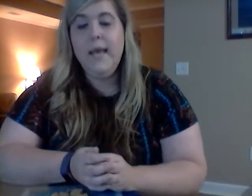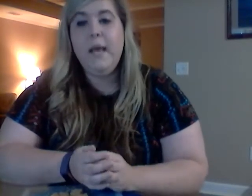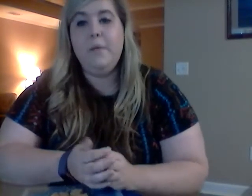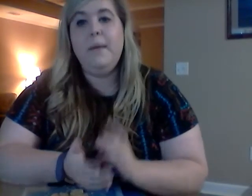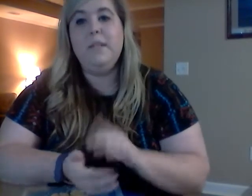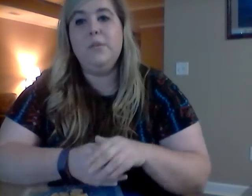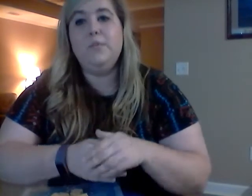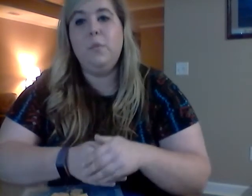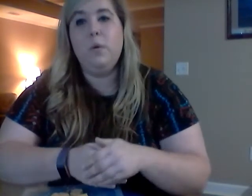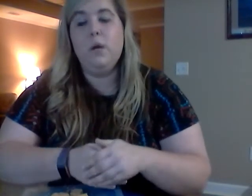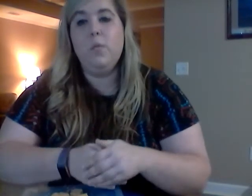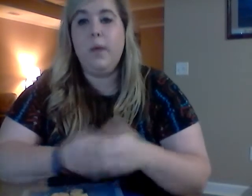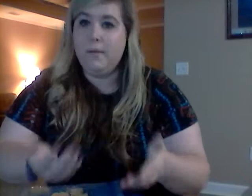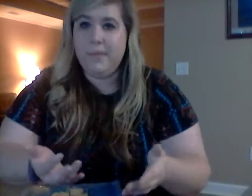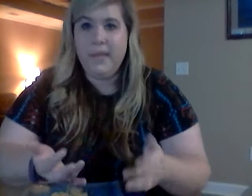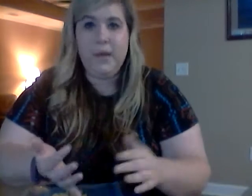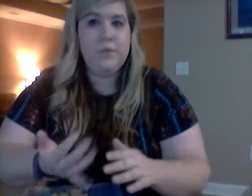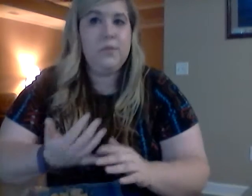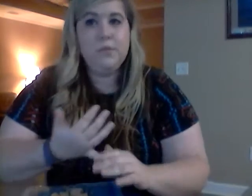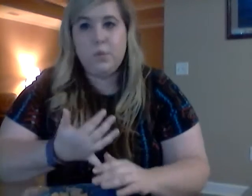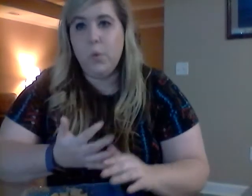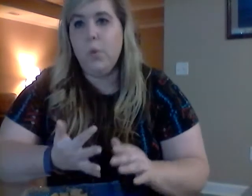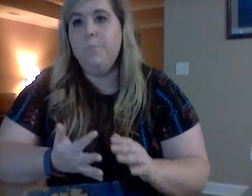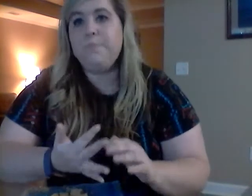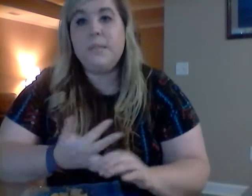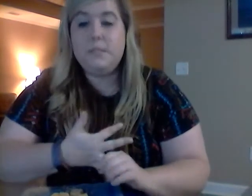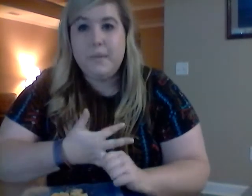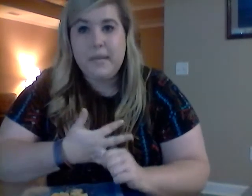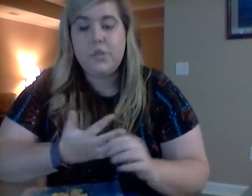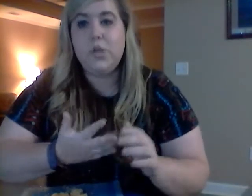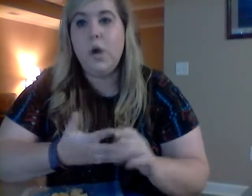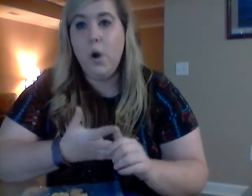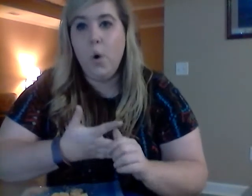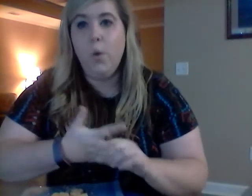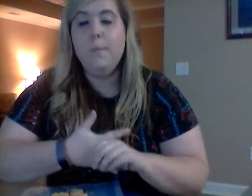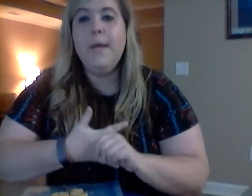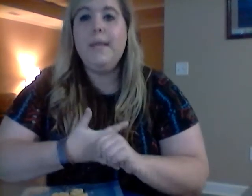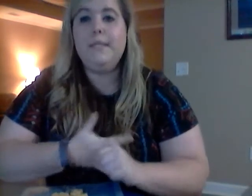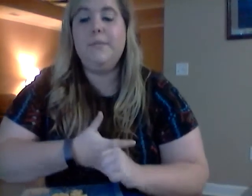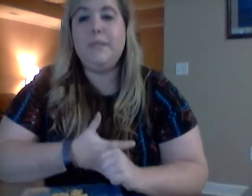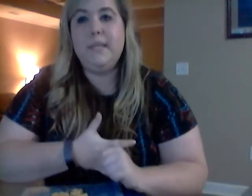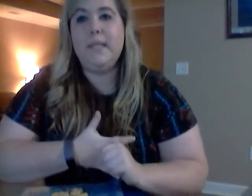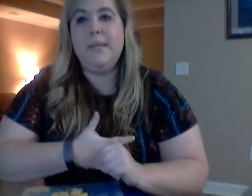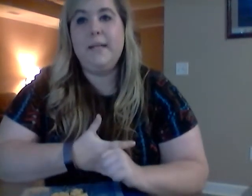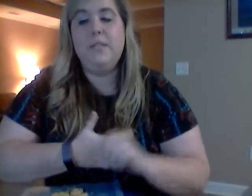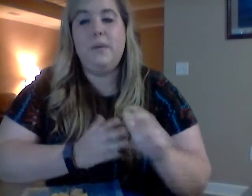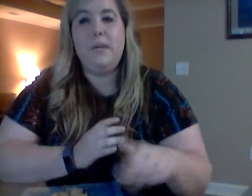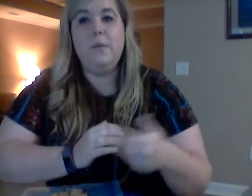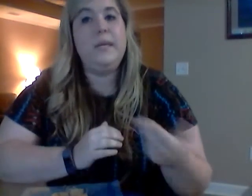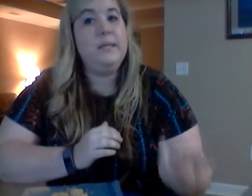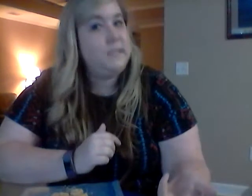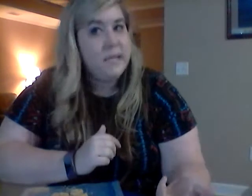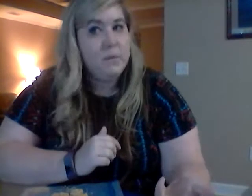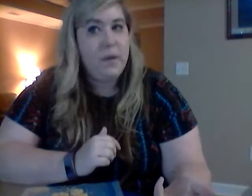And we make those for wherever they go. So school, speech, home, different things like that. So anyone can see what